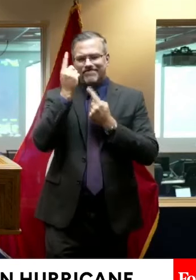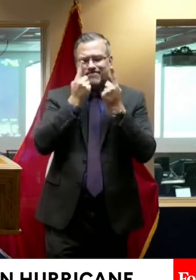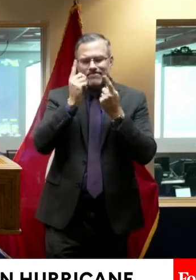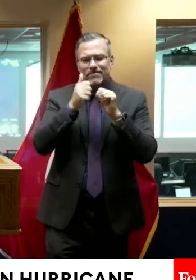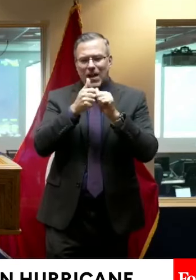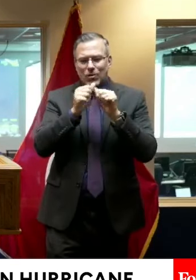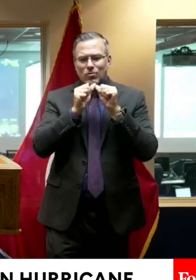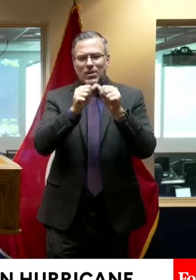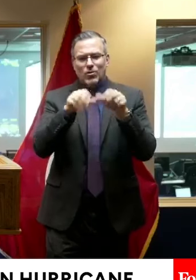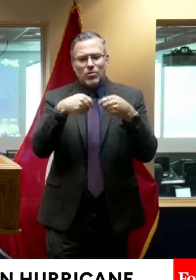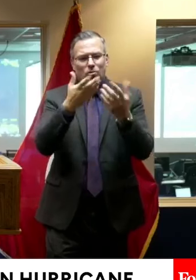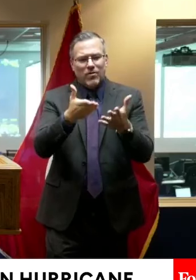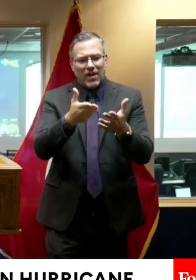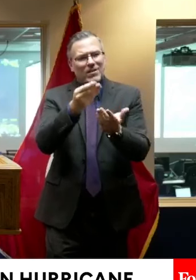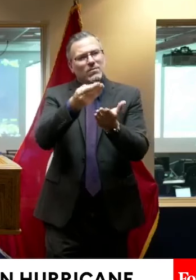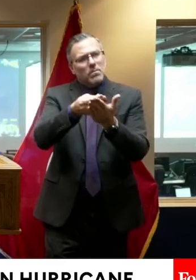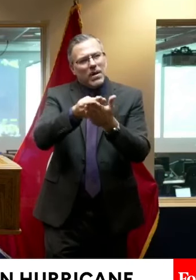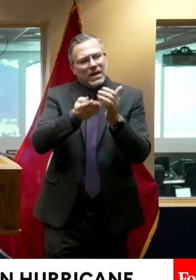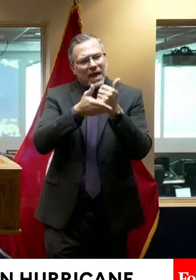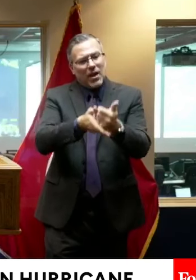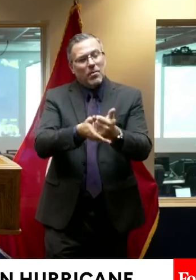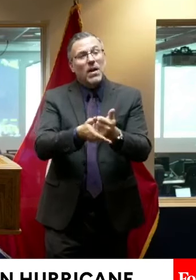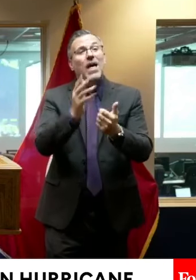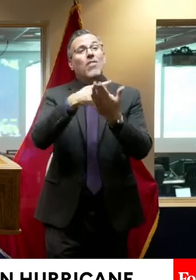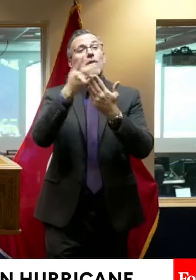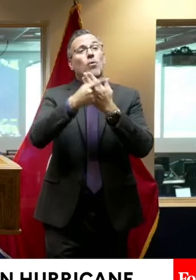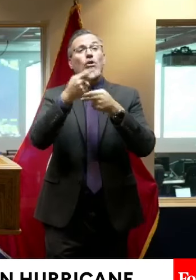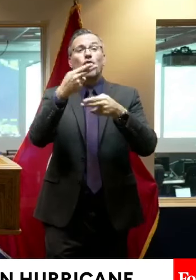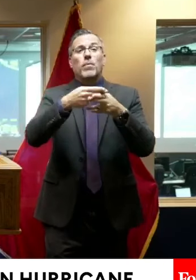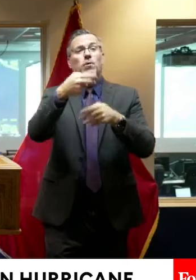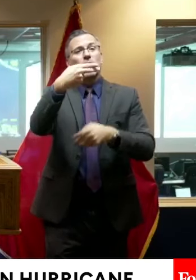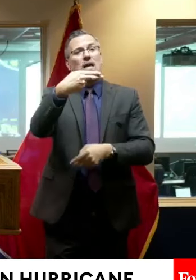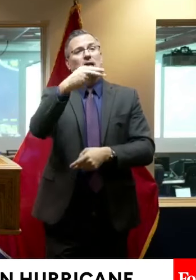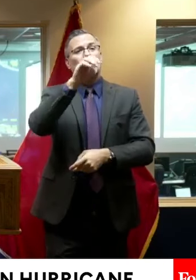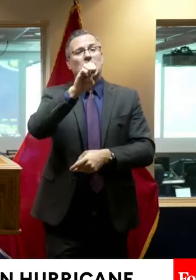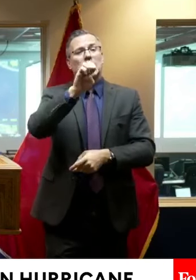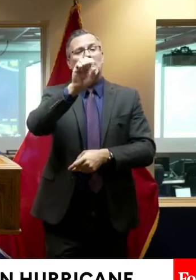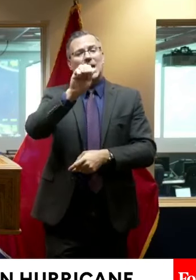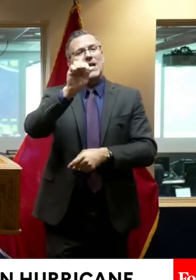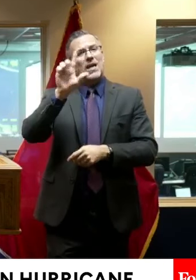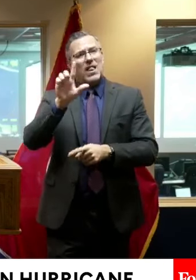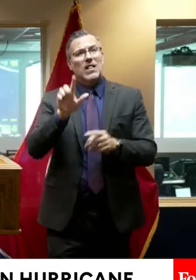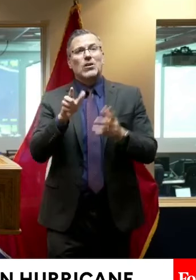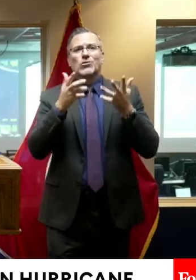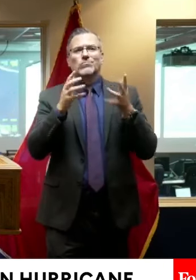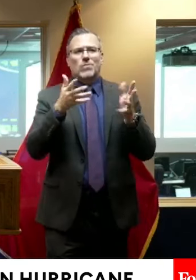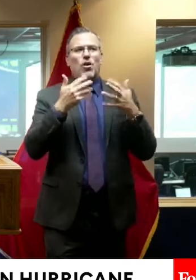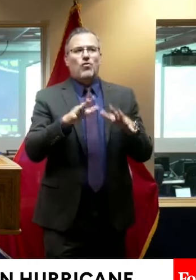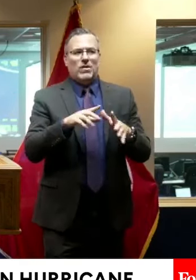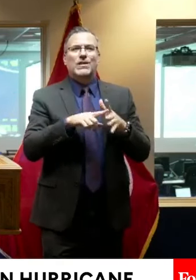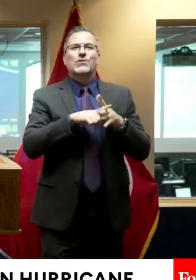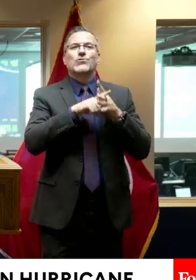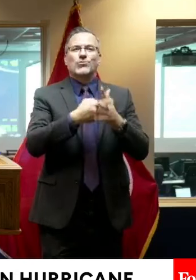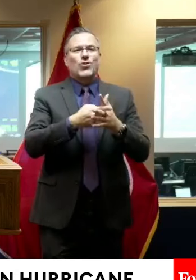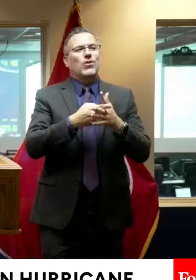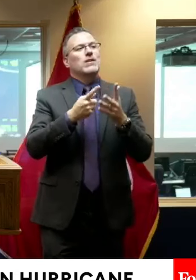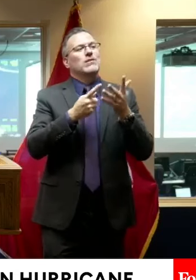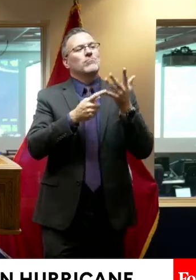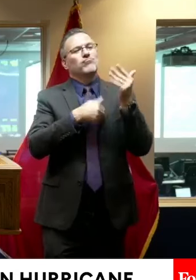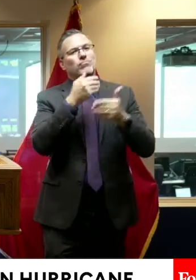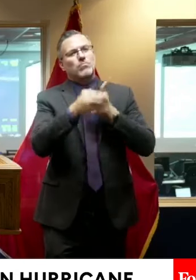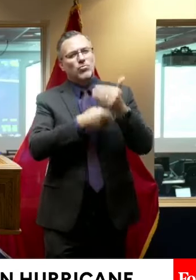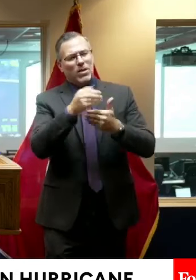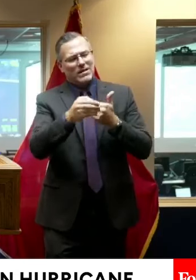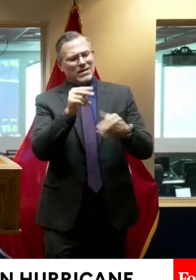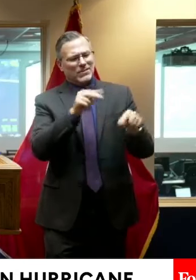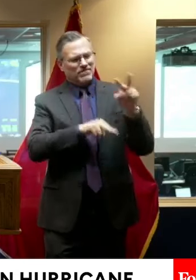going forward. So HEAL, it was important that we announce this. We've already begun the process of determining